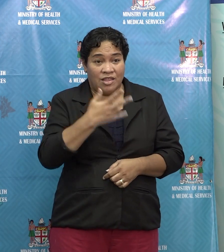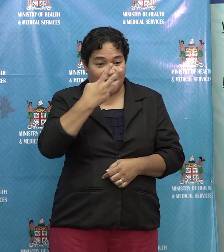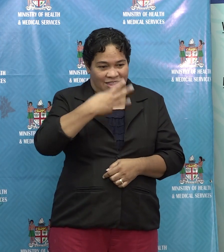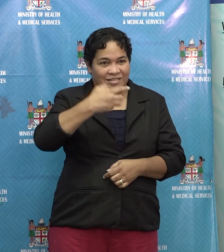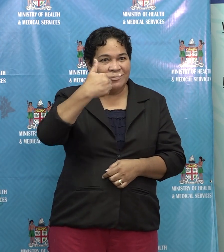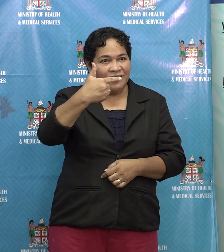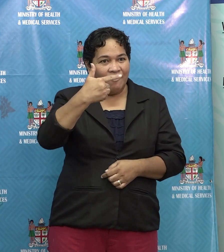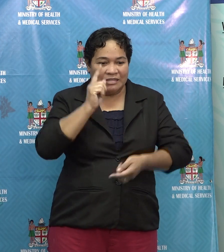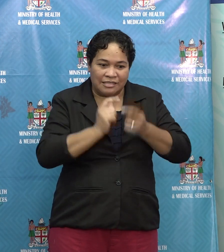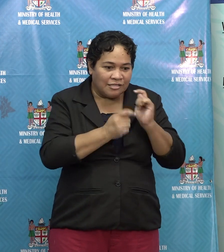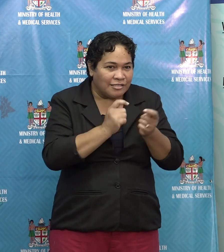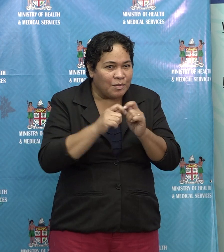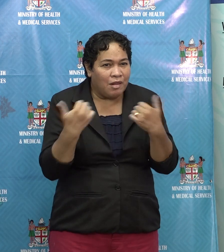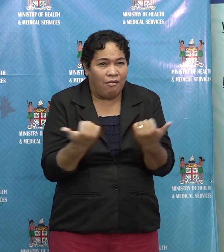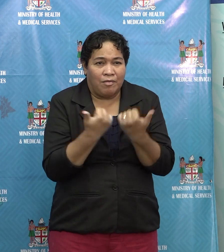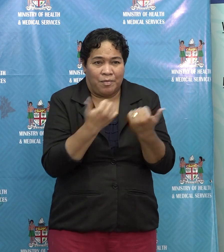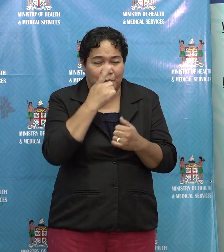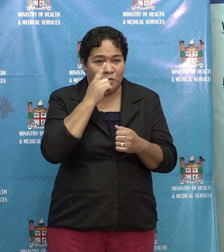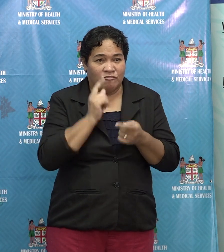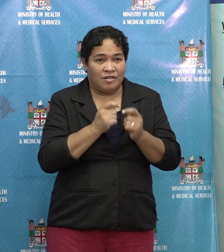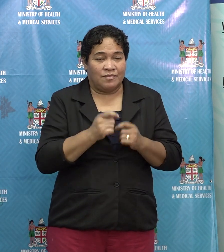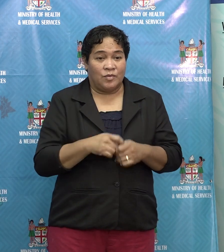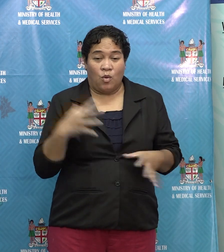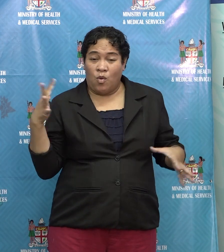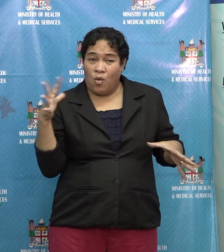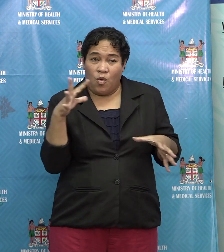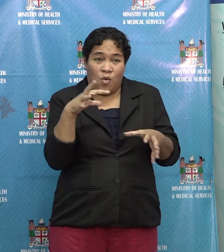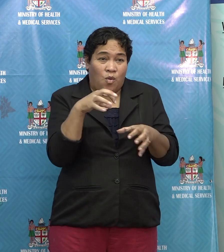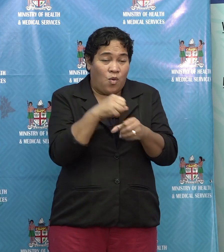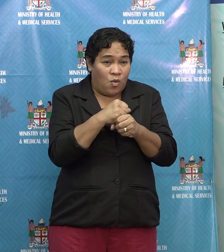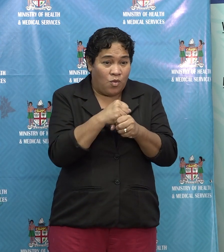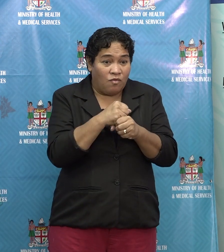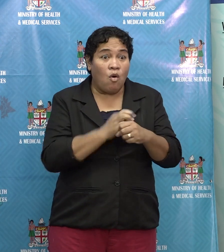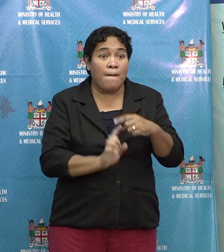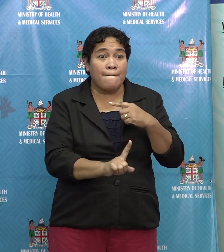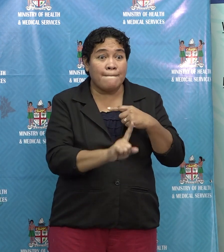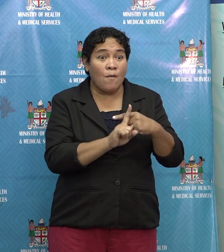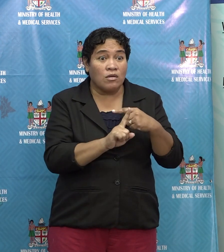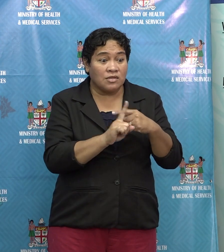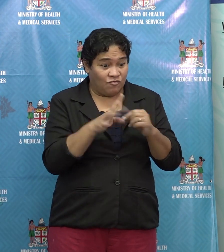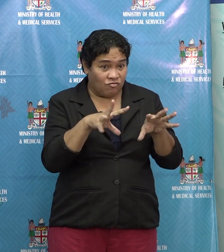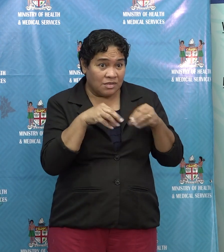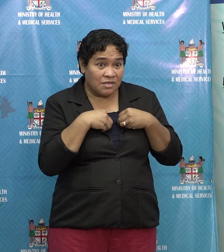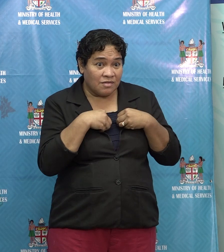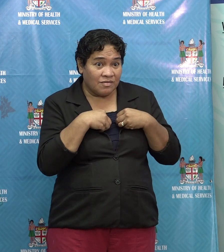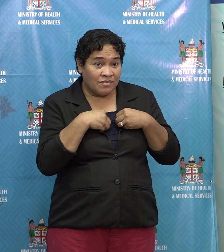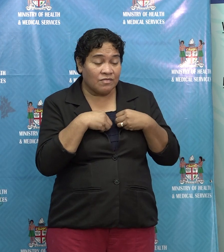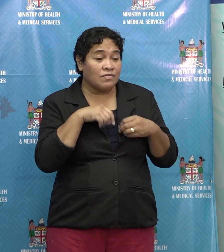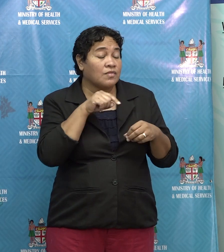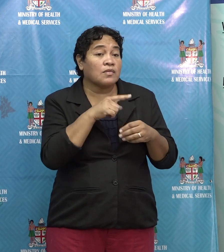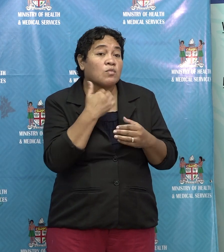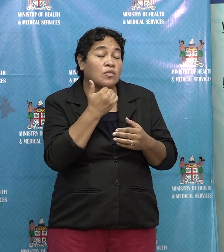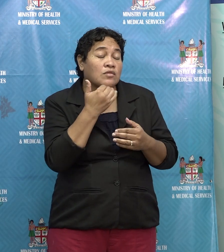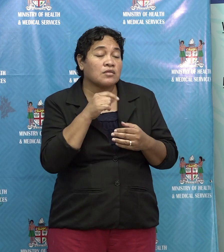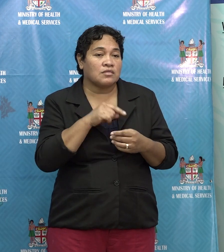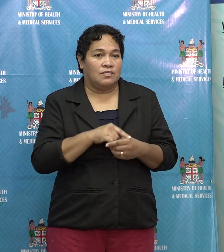samples. Our overall test positivity, so the number of positive samples we have out of the total samples we